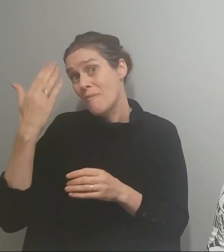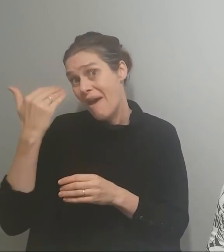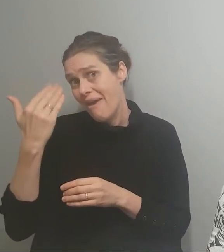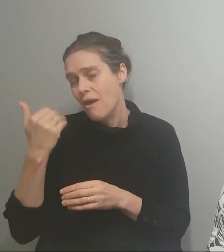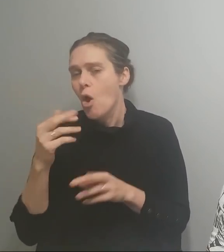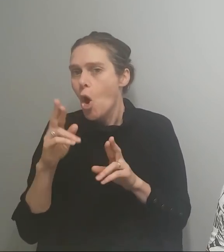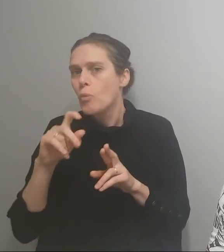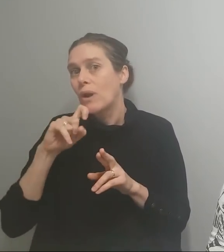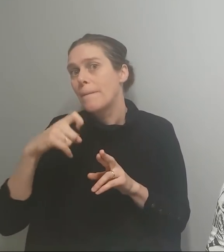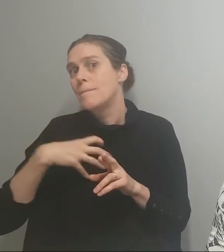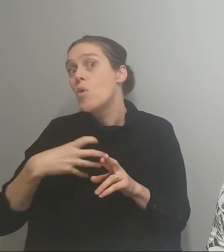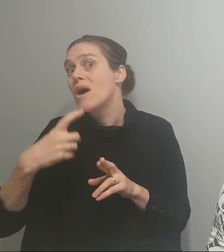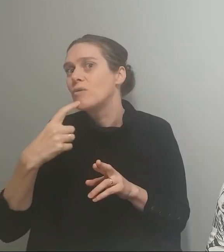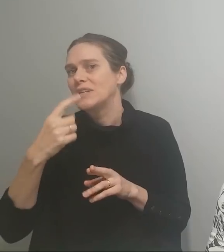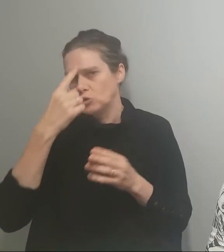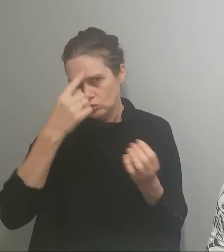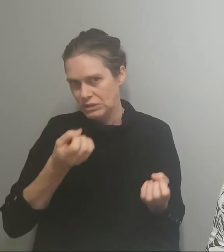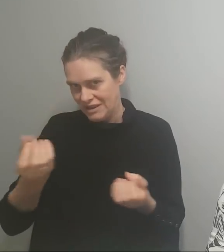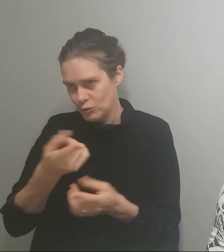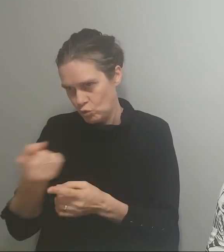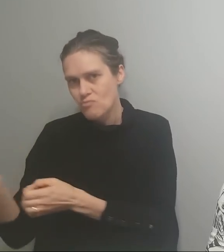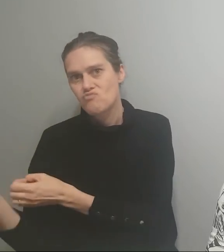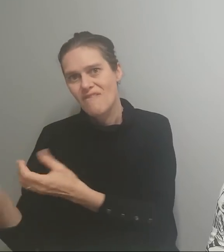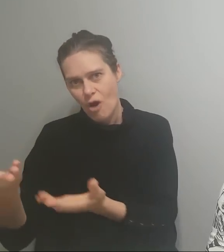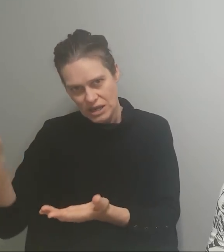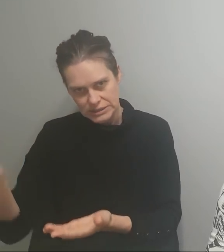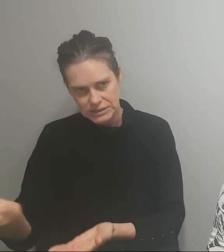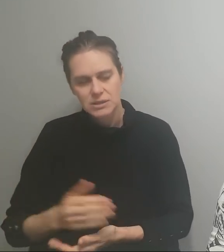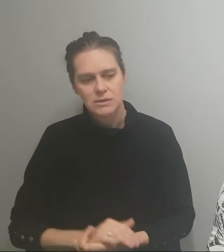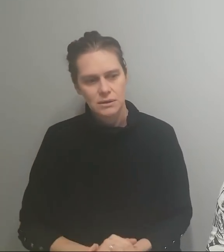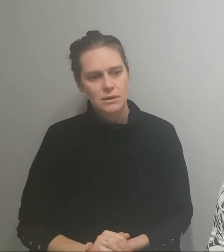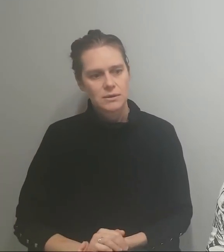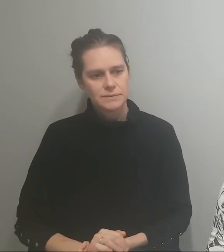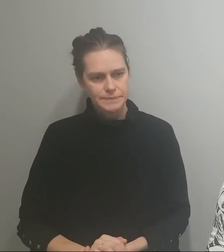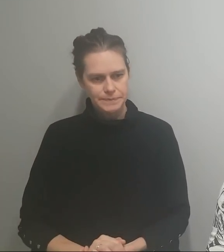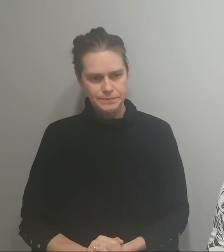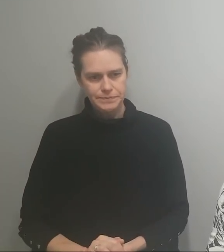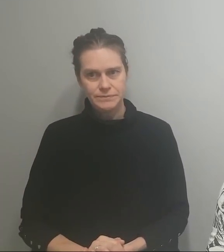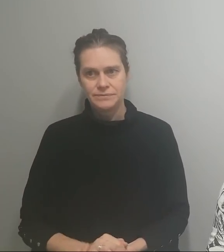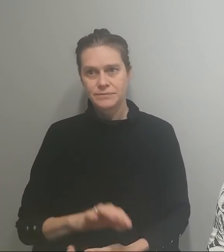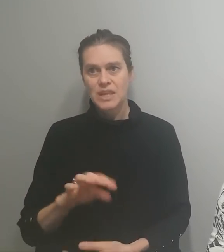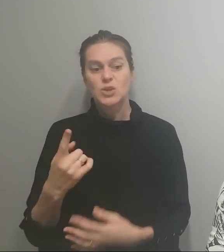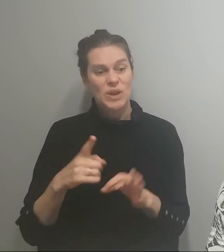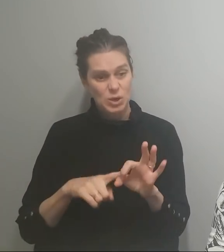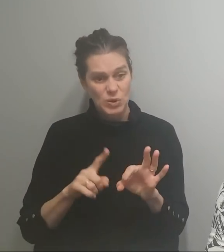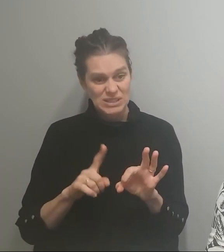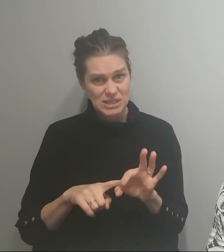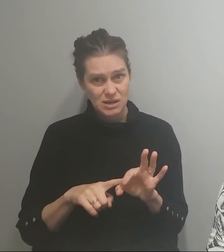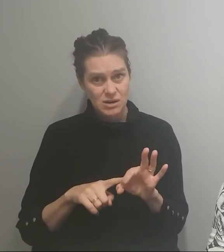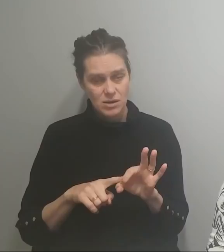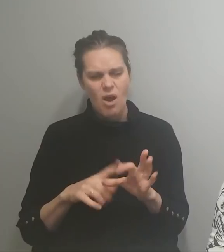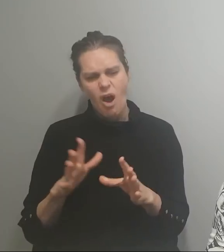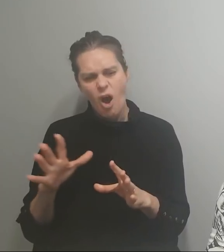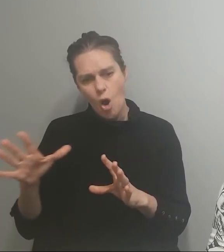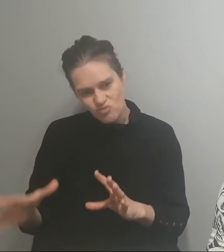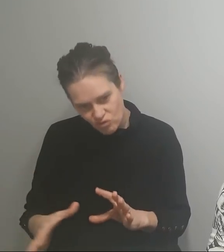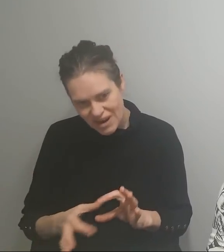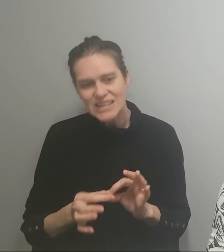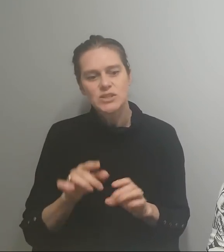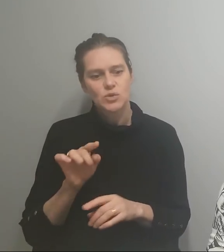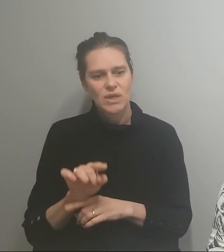I've also had a question, can you please expand on so this is relating to this, on what providers will need to